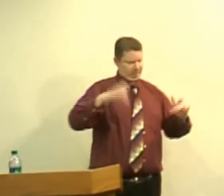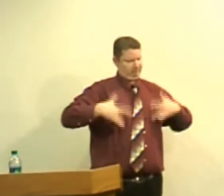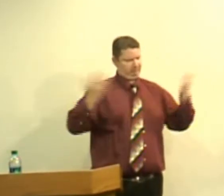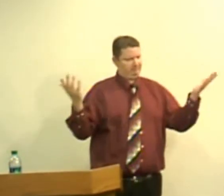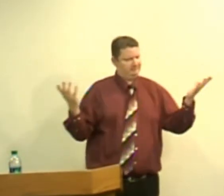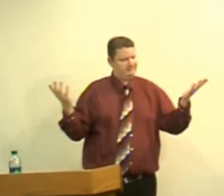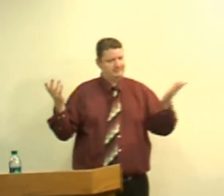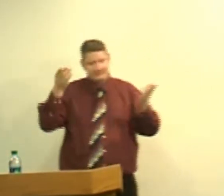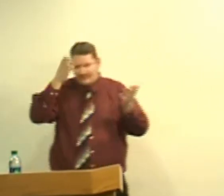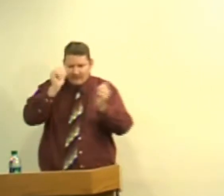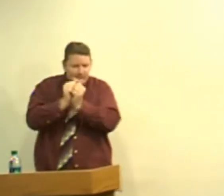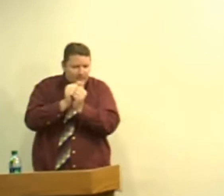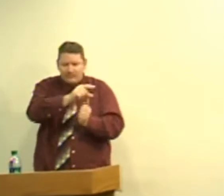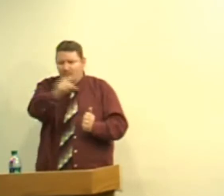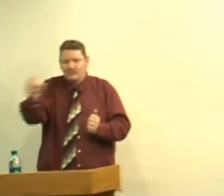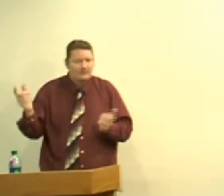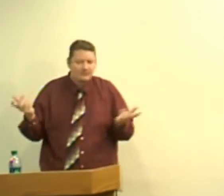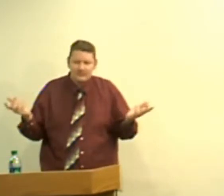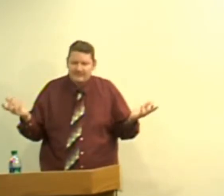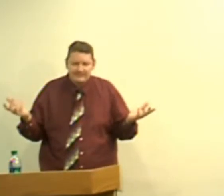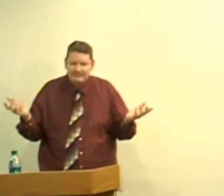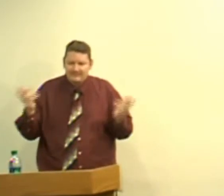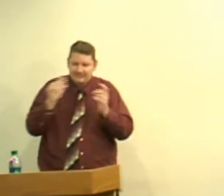a smooth ride, no. But it will be exciting.